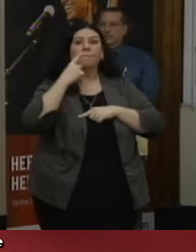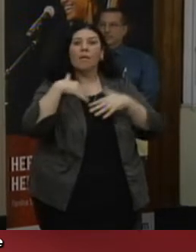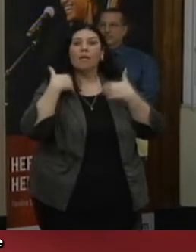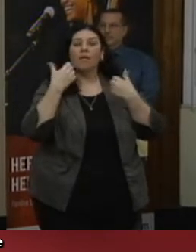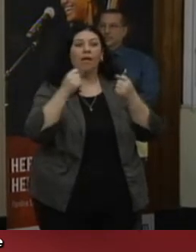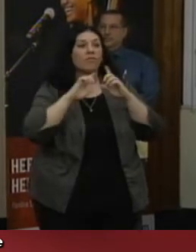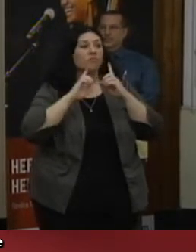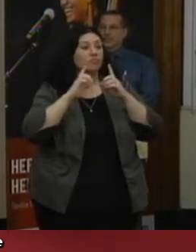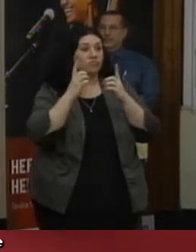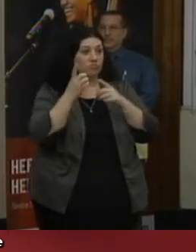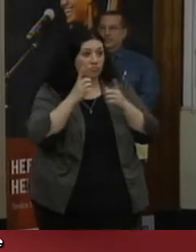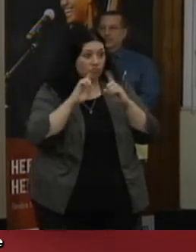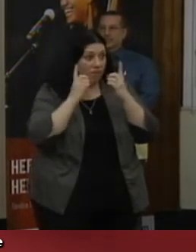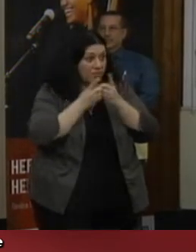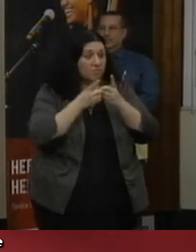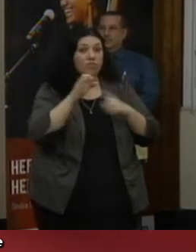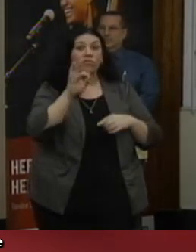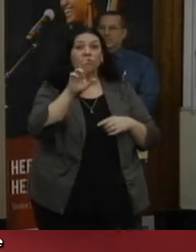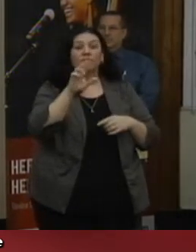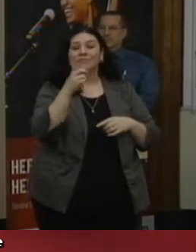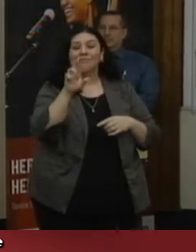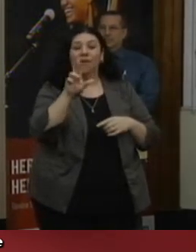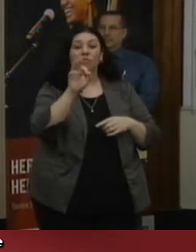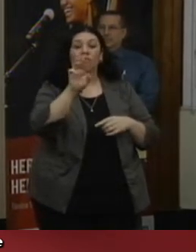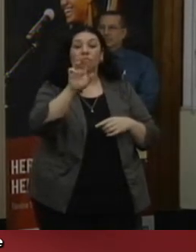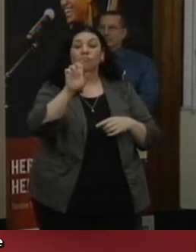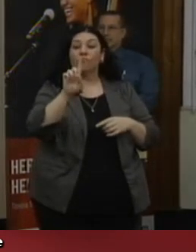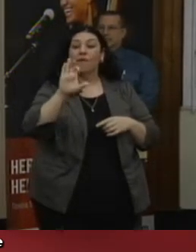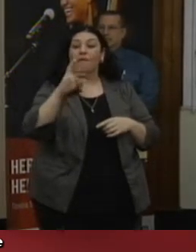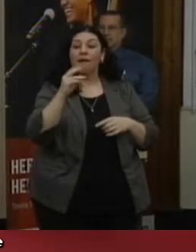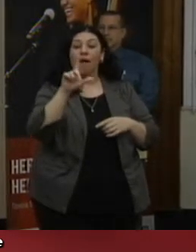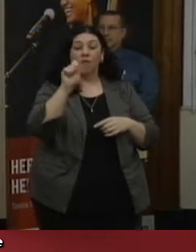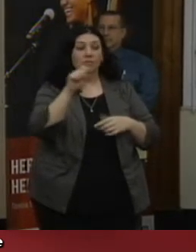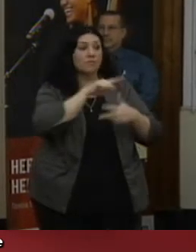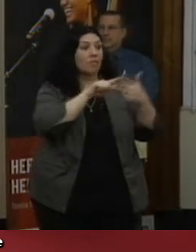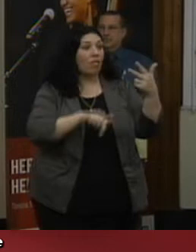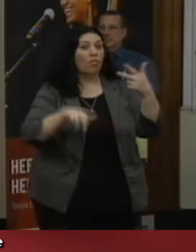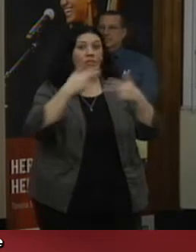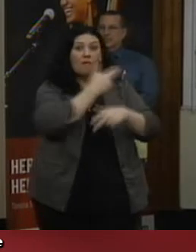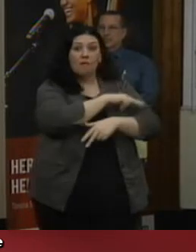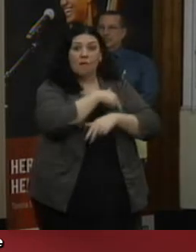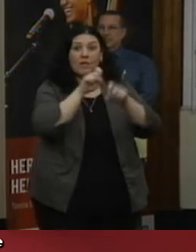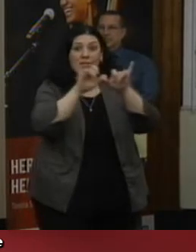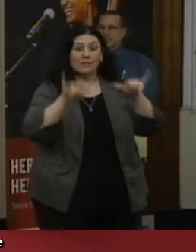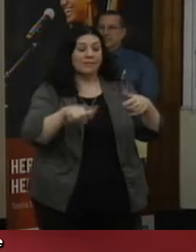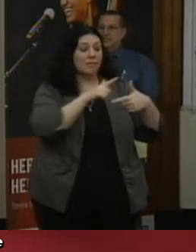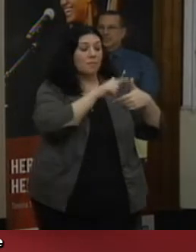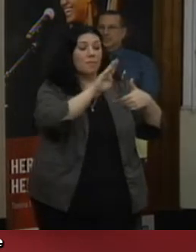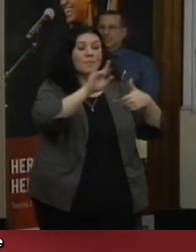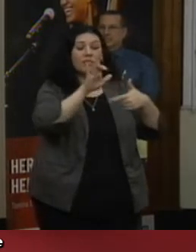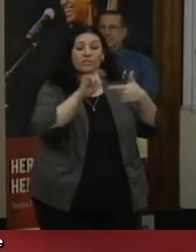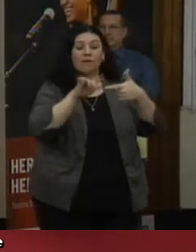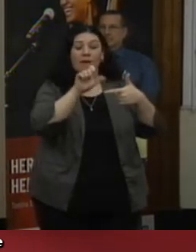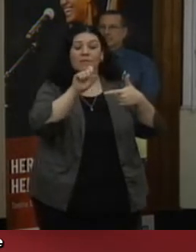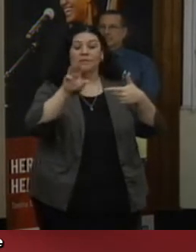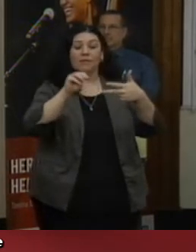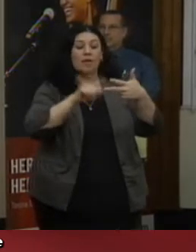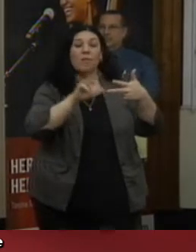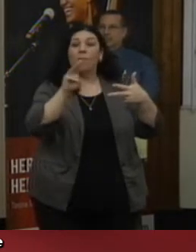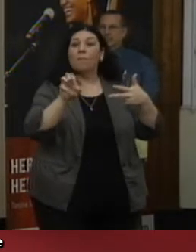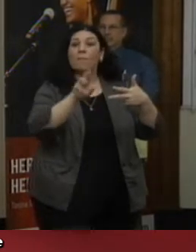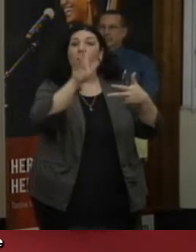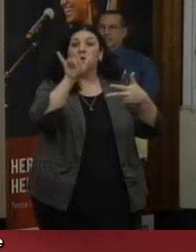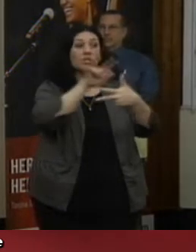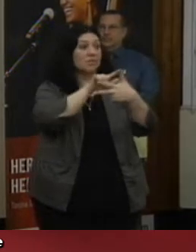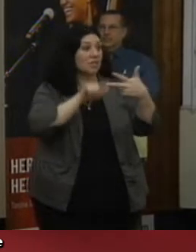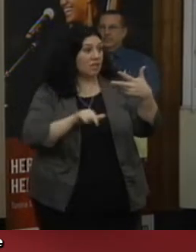director, Dr. Fred Eccles, who's here with me, and the three hospital systems, BJC, SSM, and Mercy.